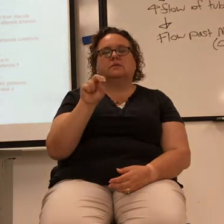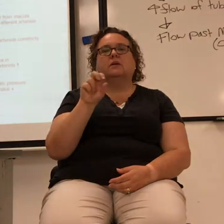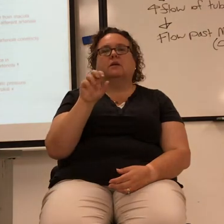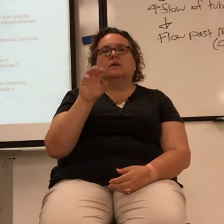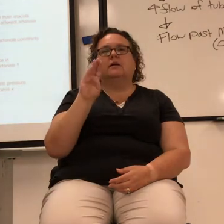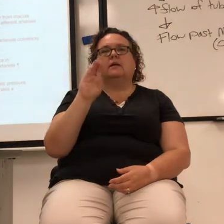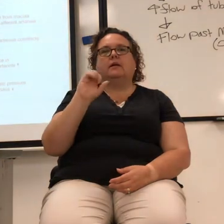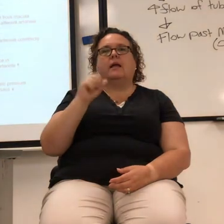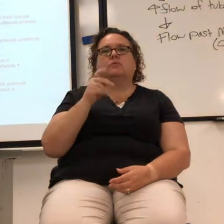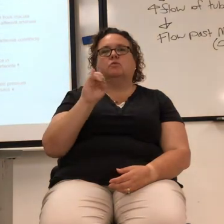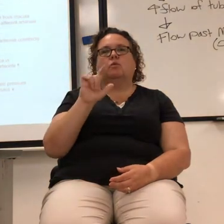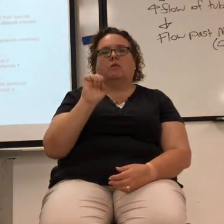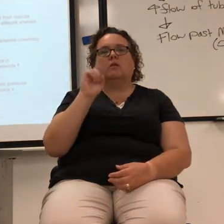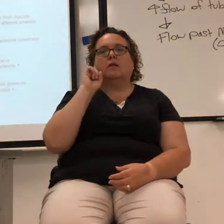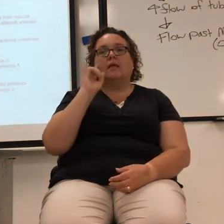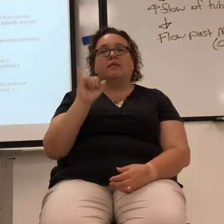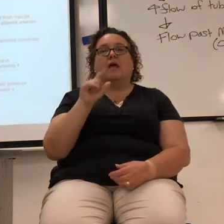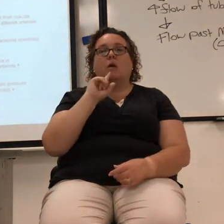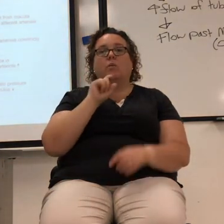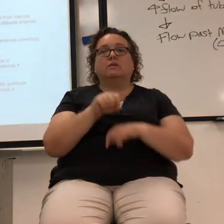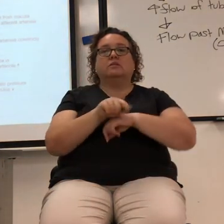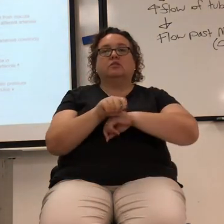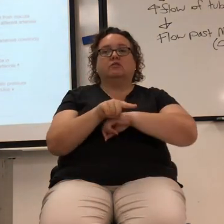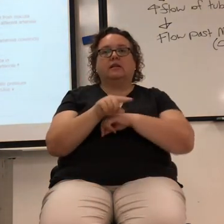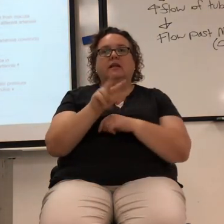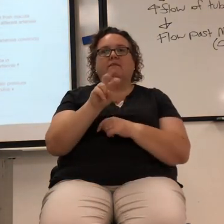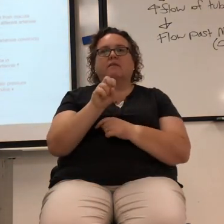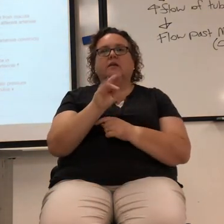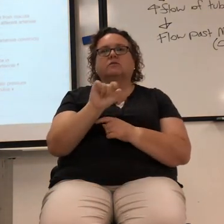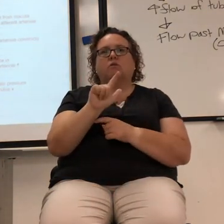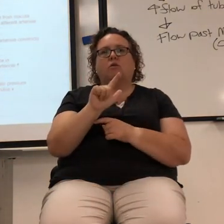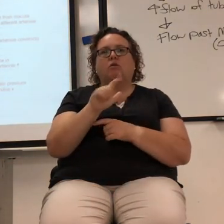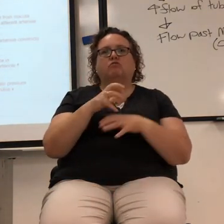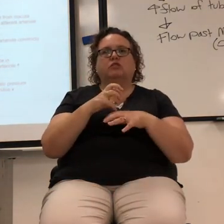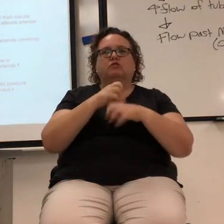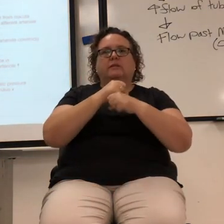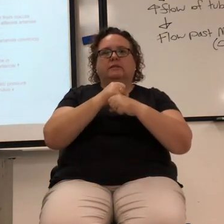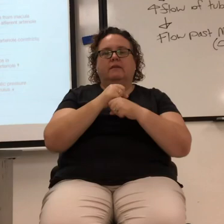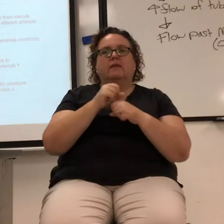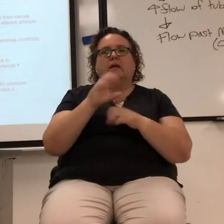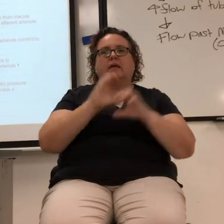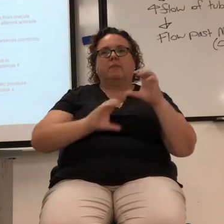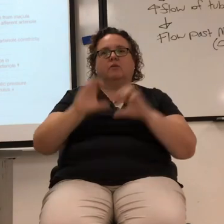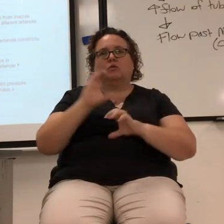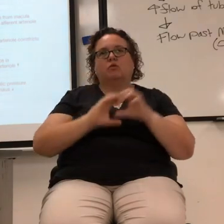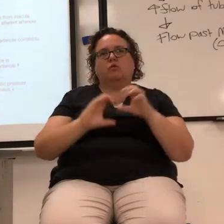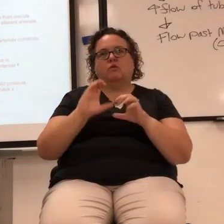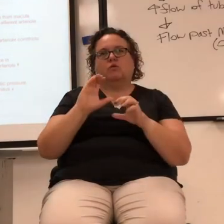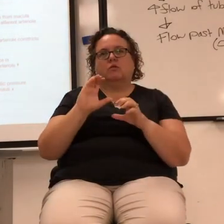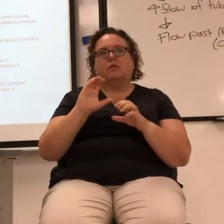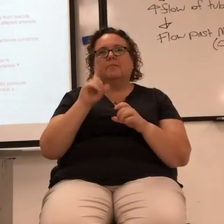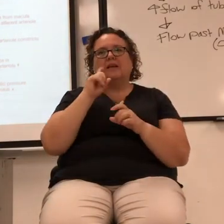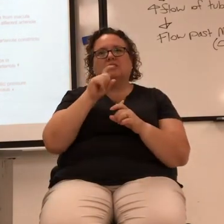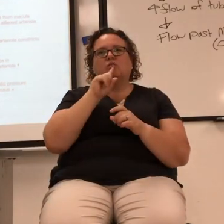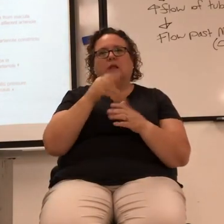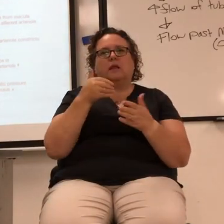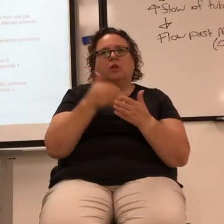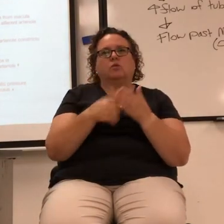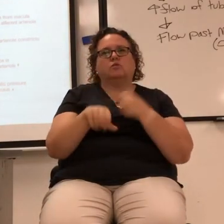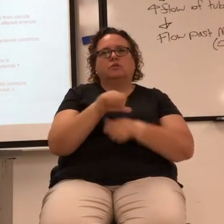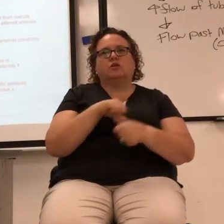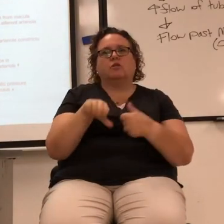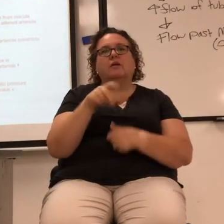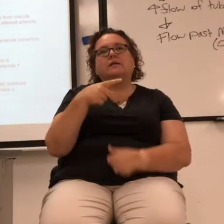It secretes a vasoconstrictive chemical on the afferent arterial, because they're really close to each other. It's a